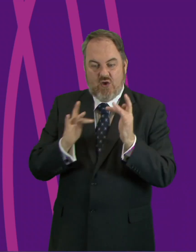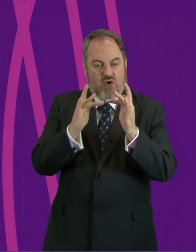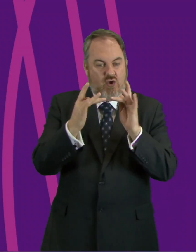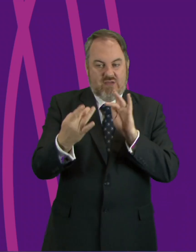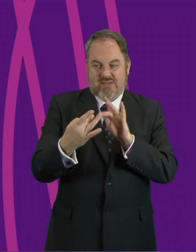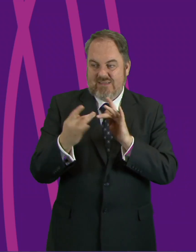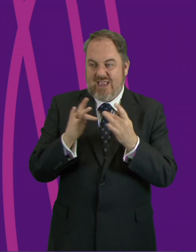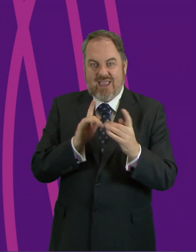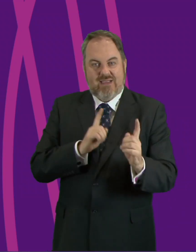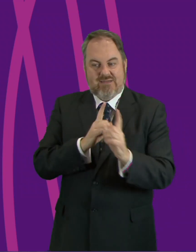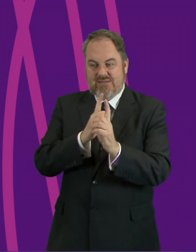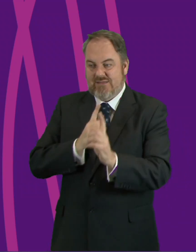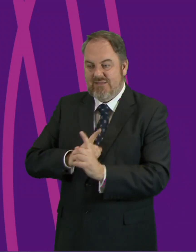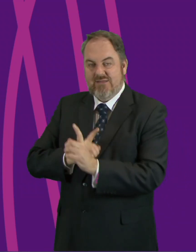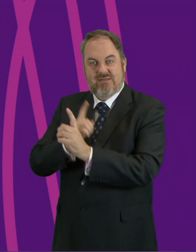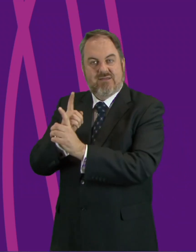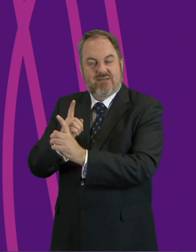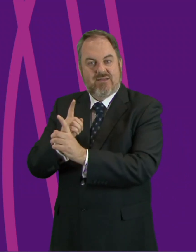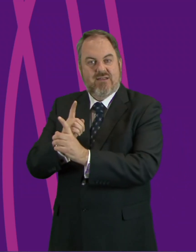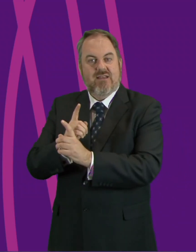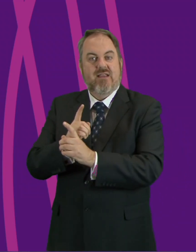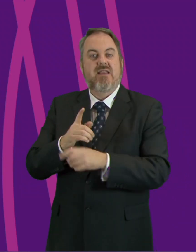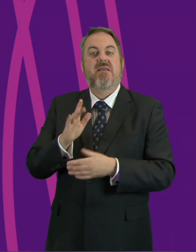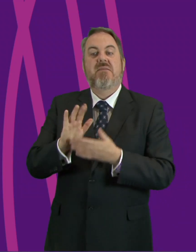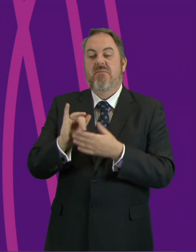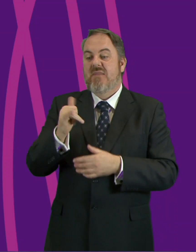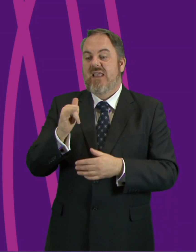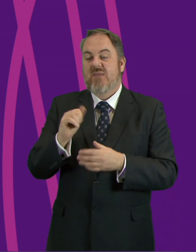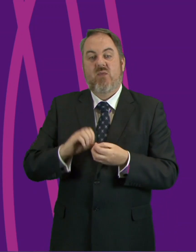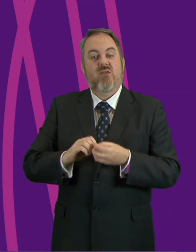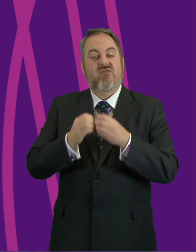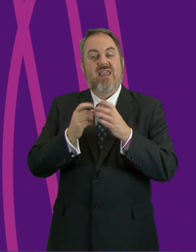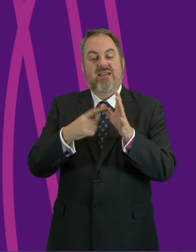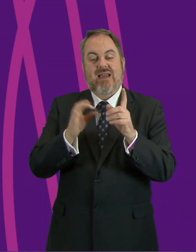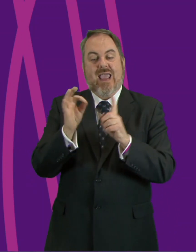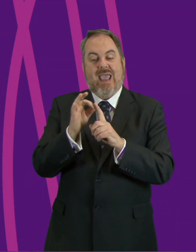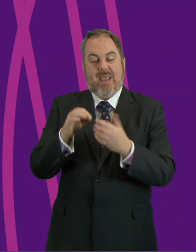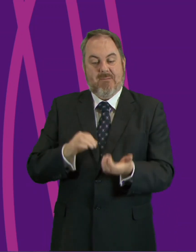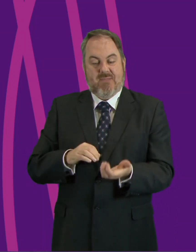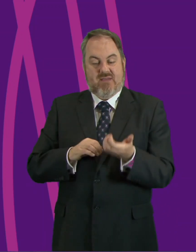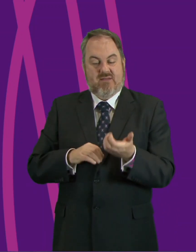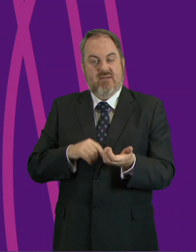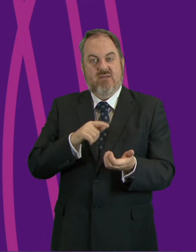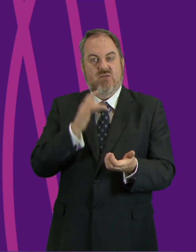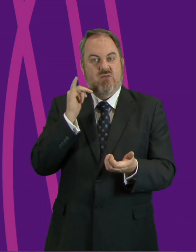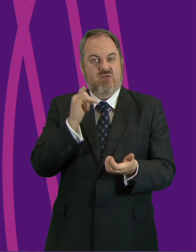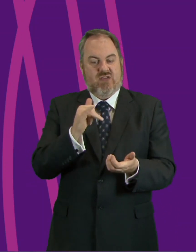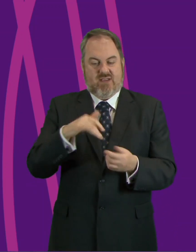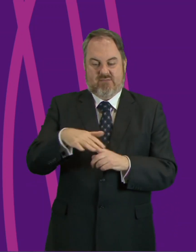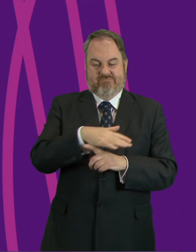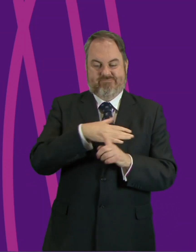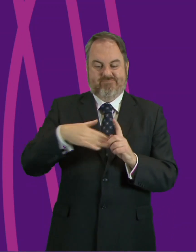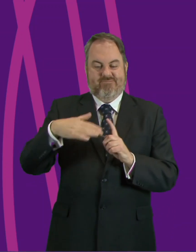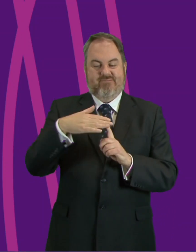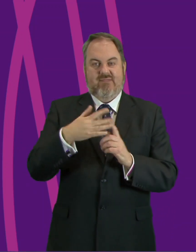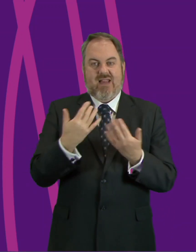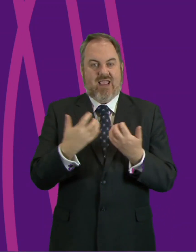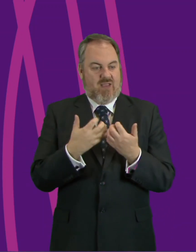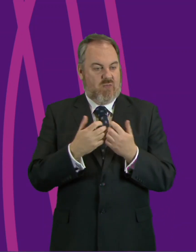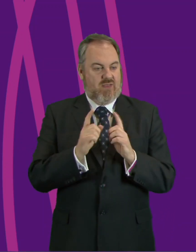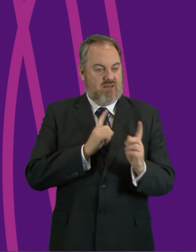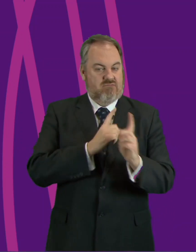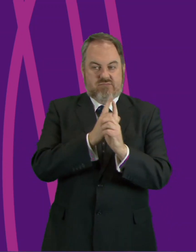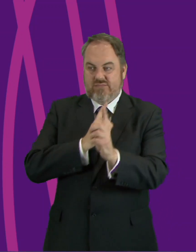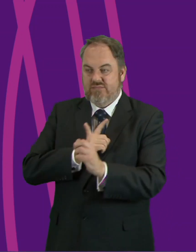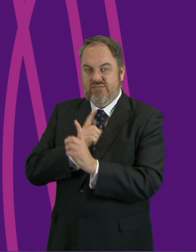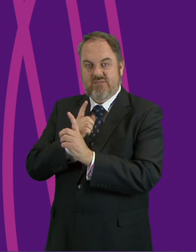for the contact tracing. A proximity app may well have a role to play, but I agree with the First Minister that it should not and cannot replace